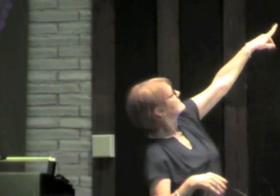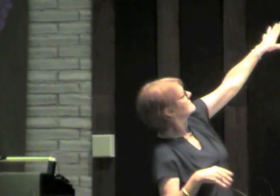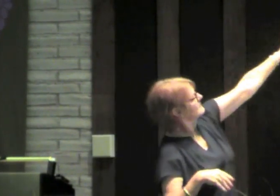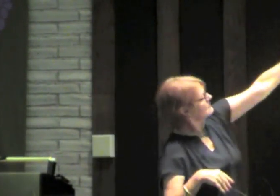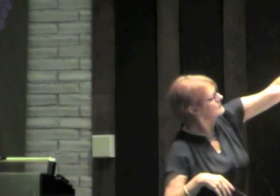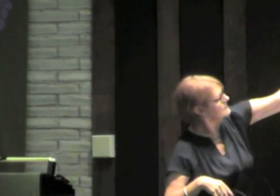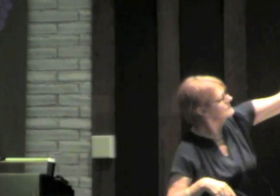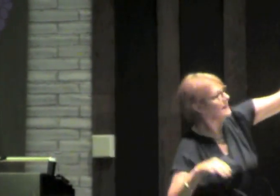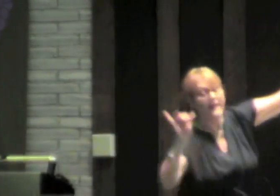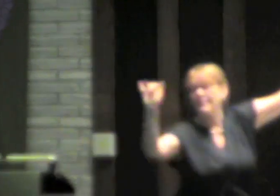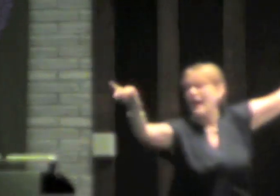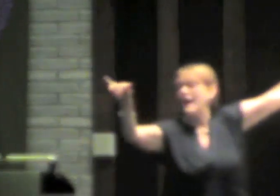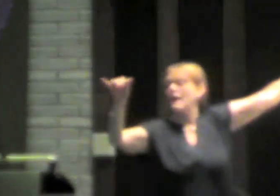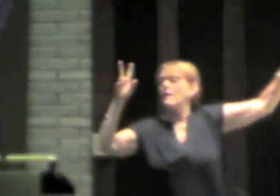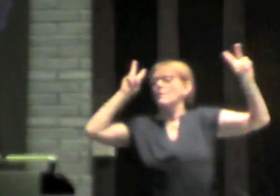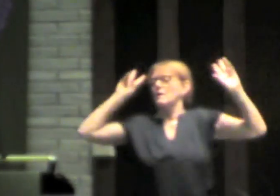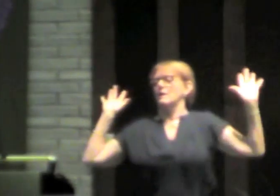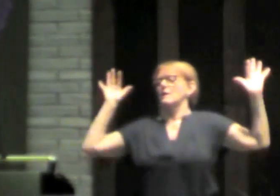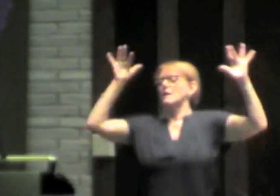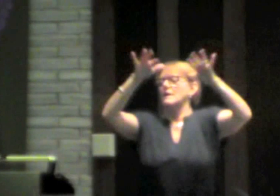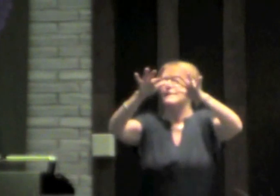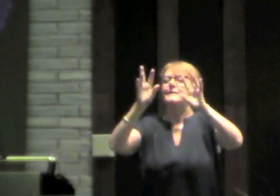hill, and then had to walk all the way down those stairs.